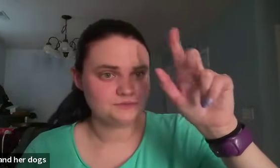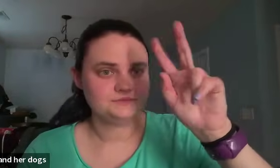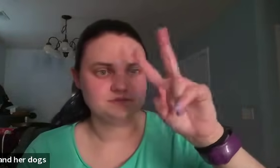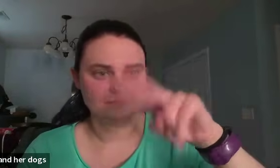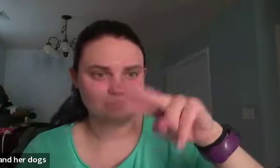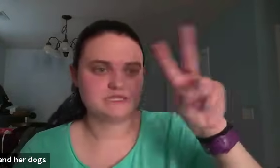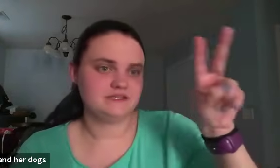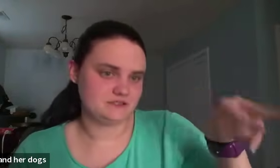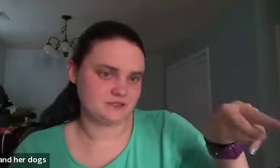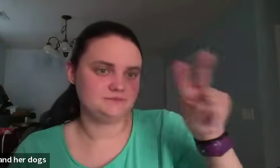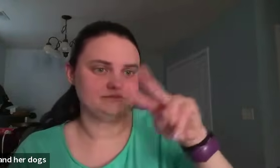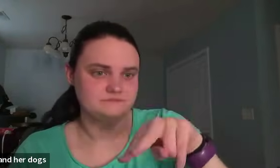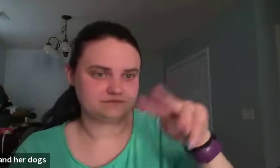22, 22,